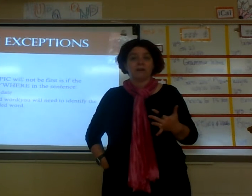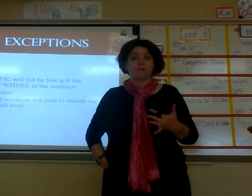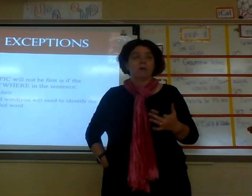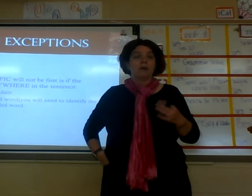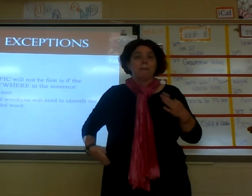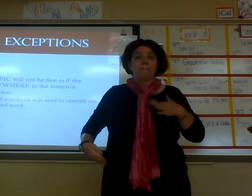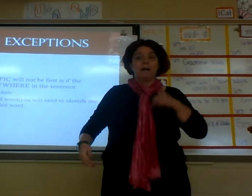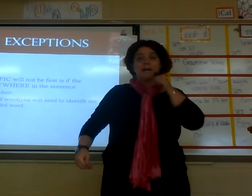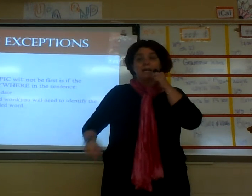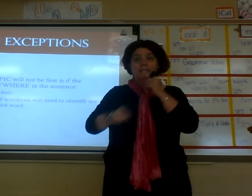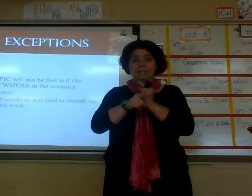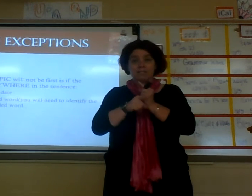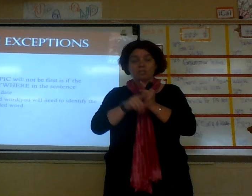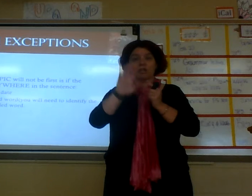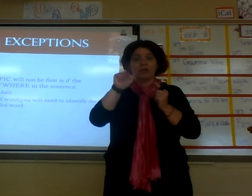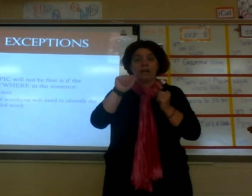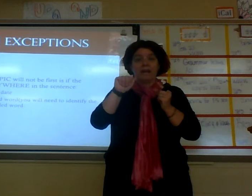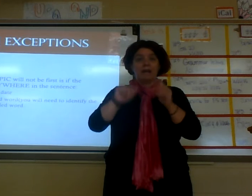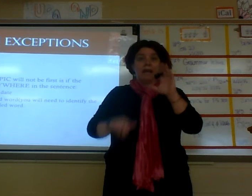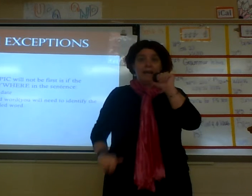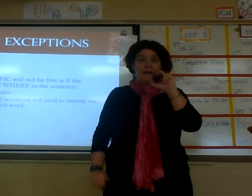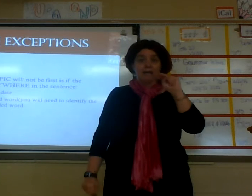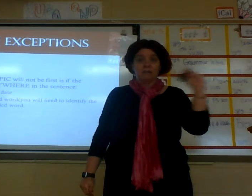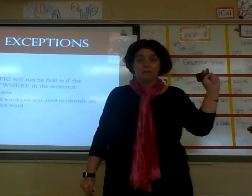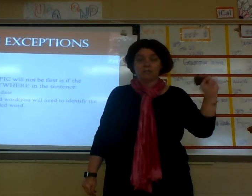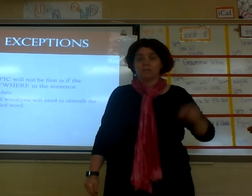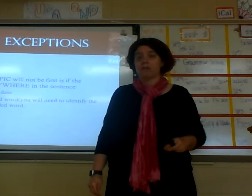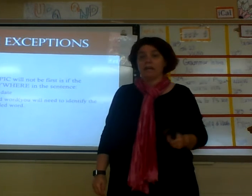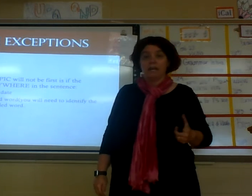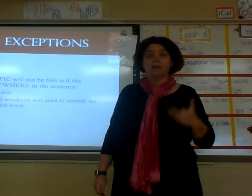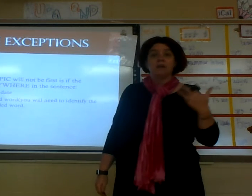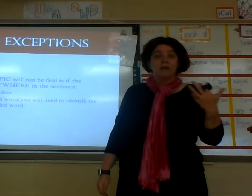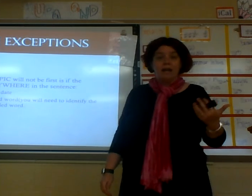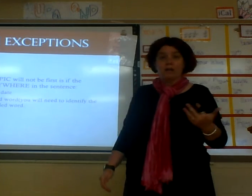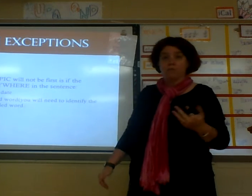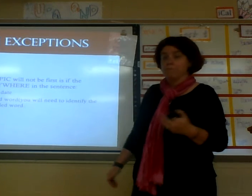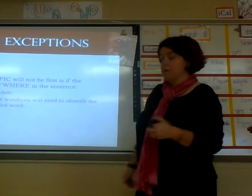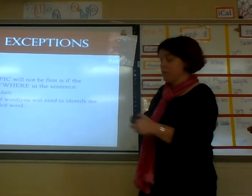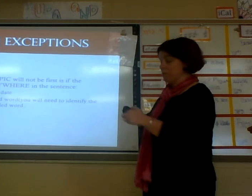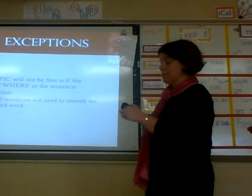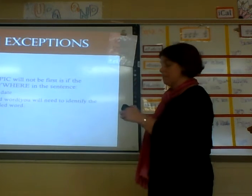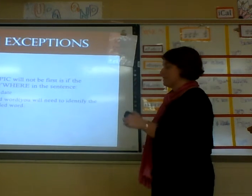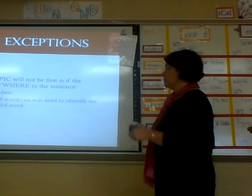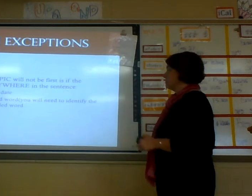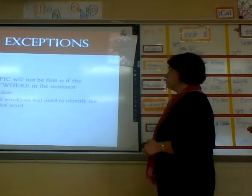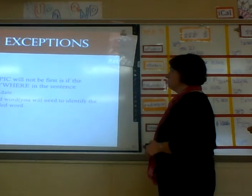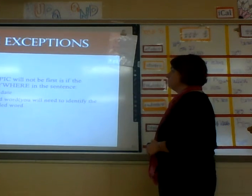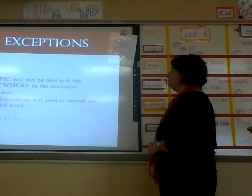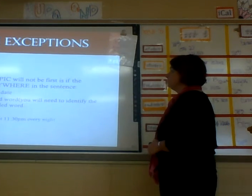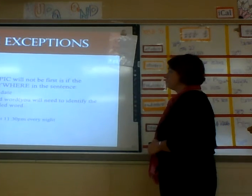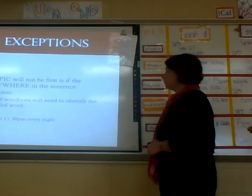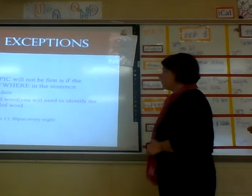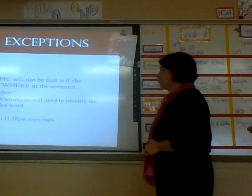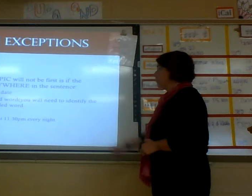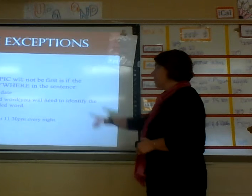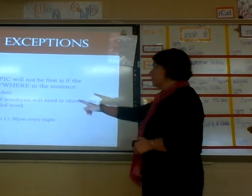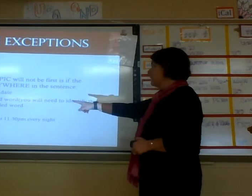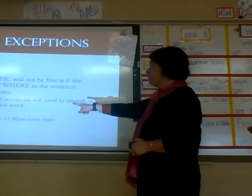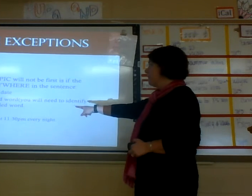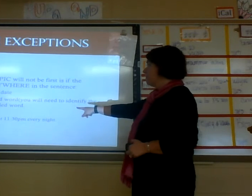out, my sister Anne, I just did that on Anne, and go from there with the rest of my sentence. Example, I go to